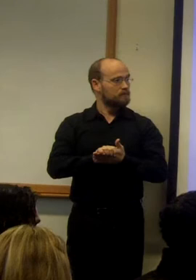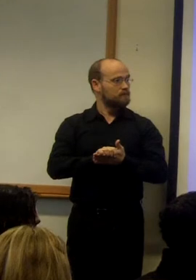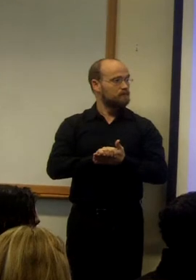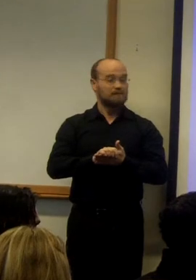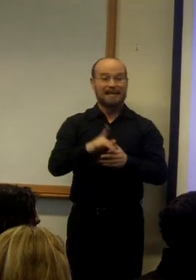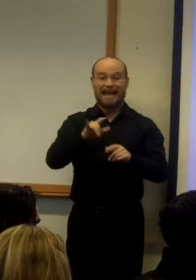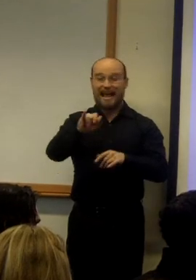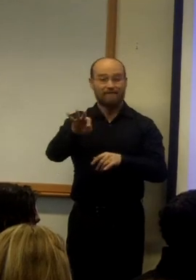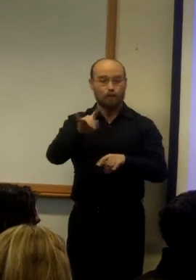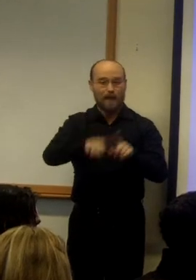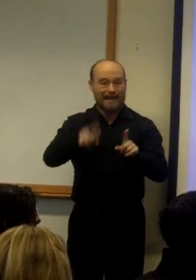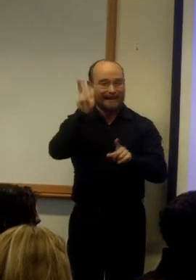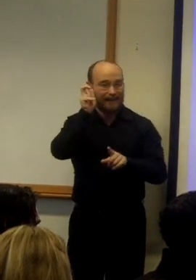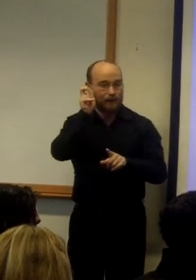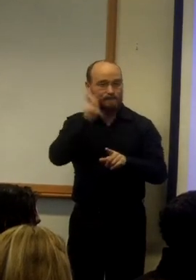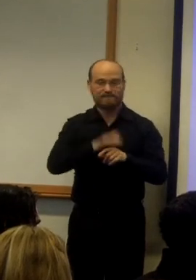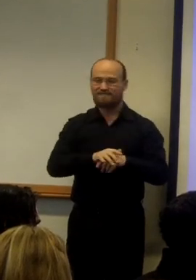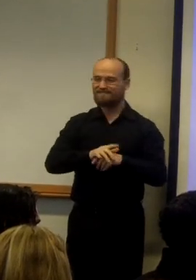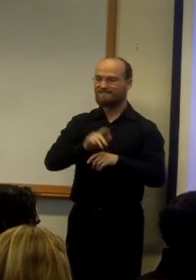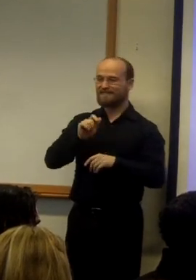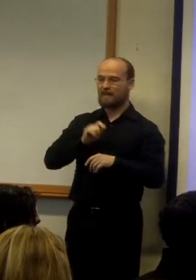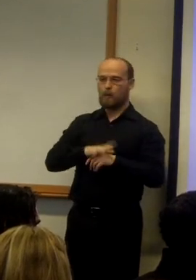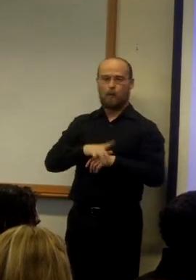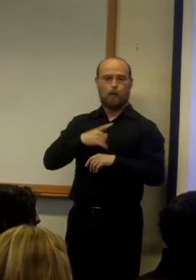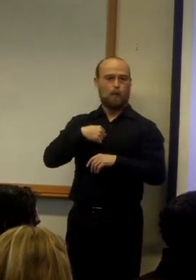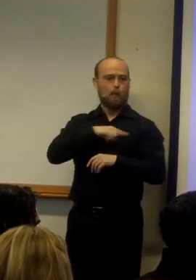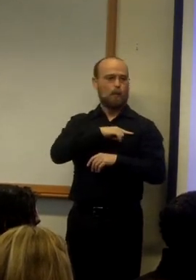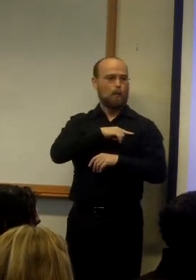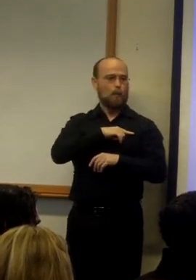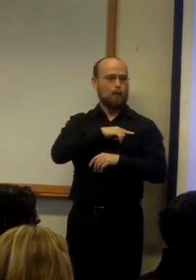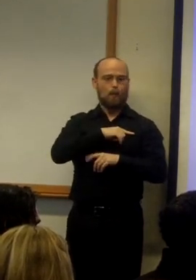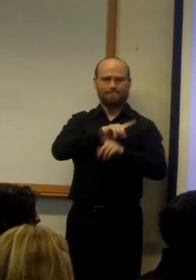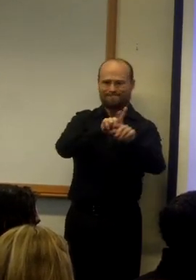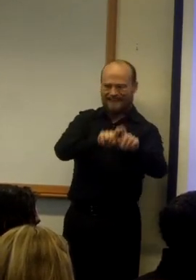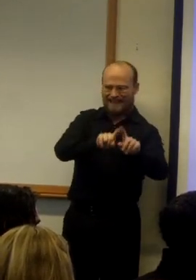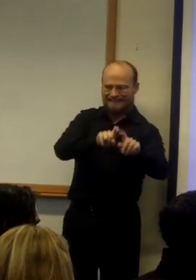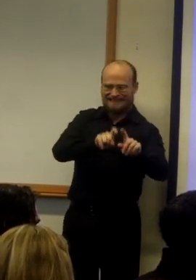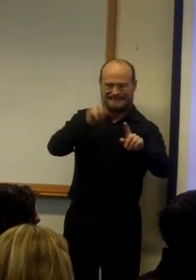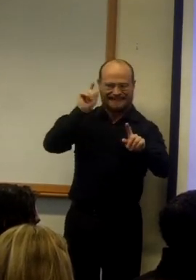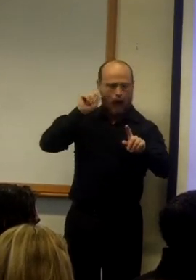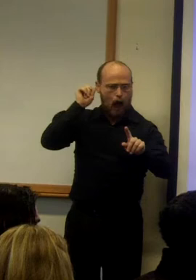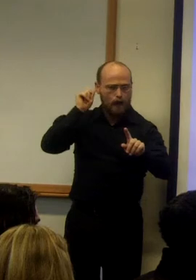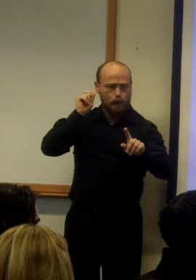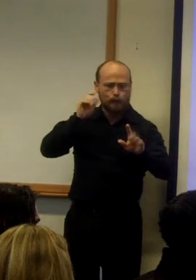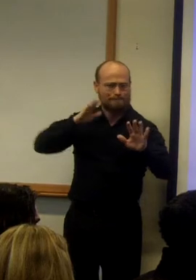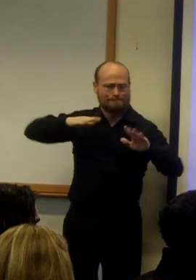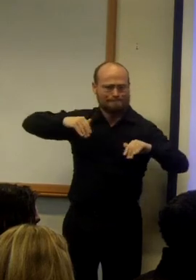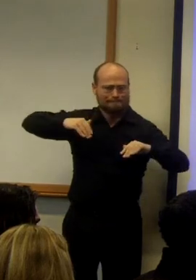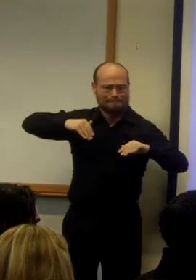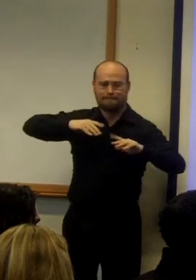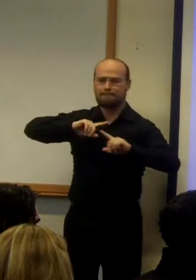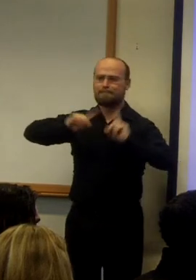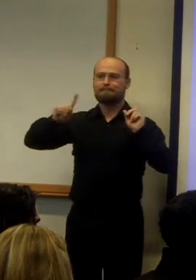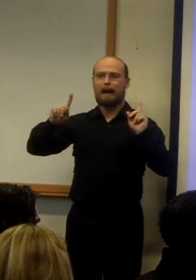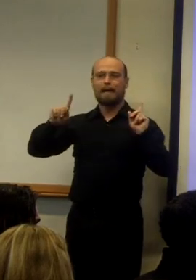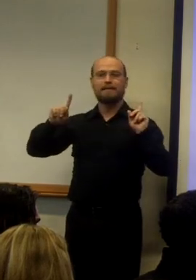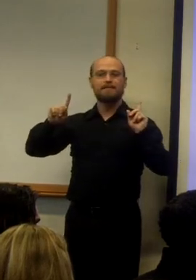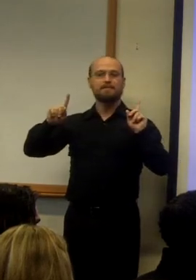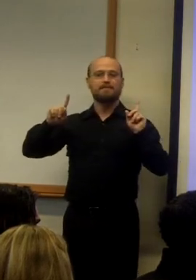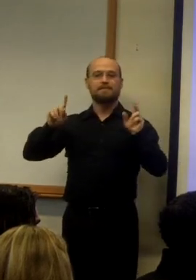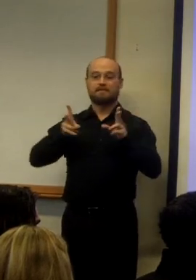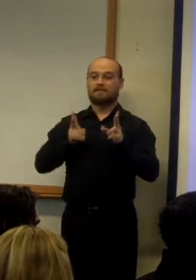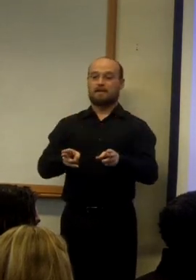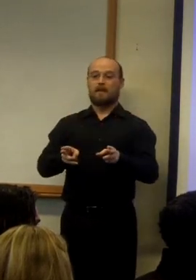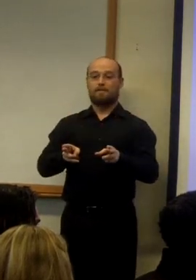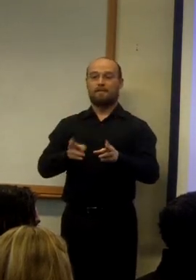hear it, maybe the audio off too great, we haven't actually had a chance to test it just yet, but the clip that I